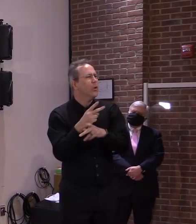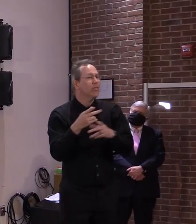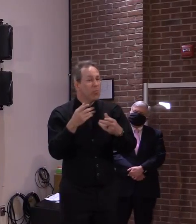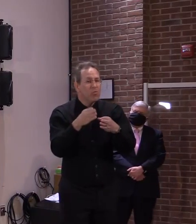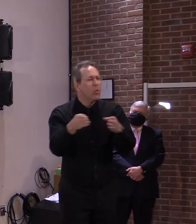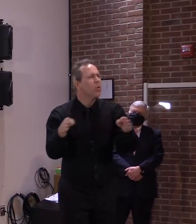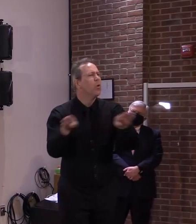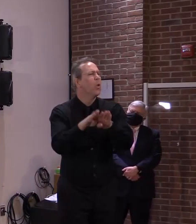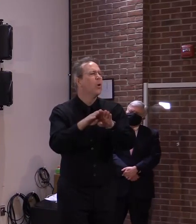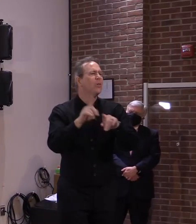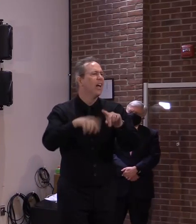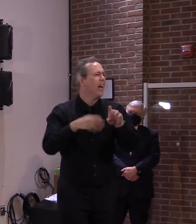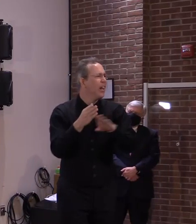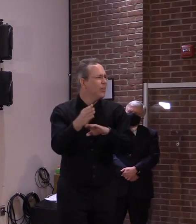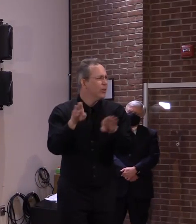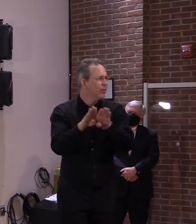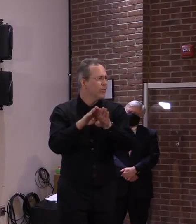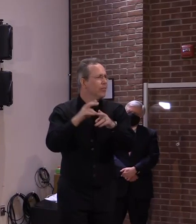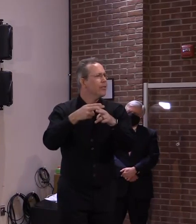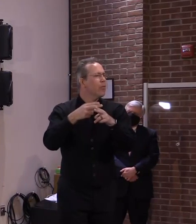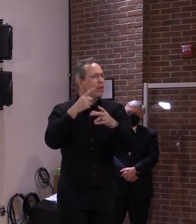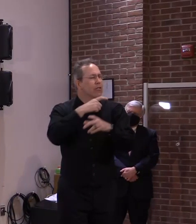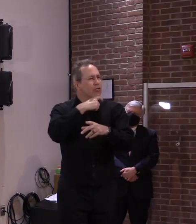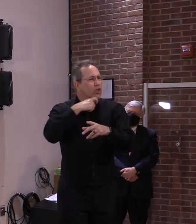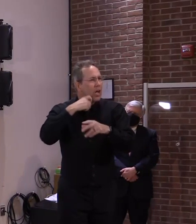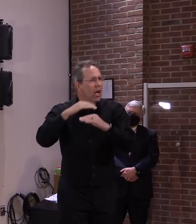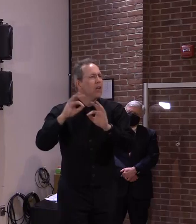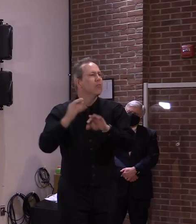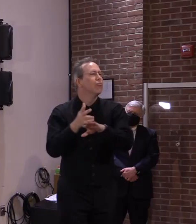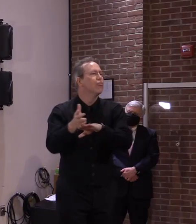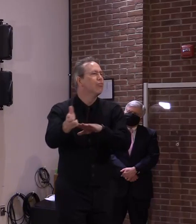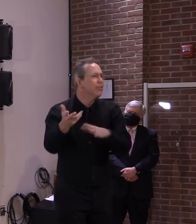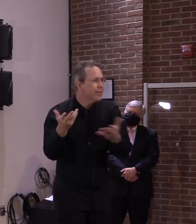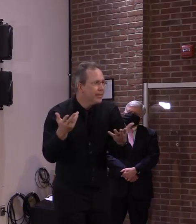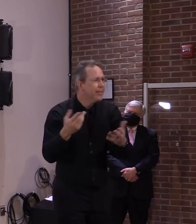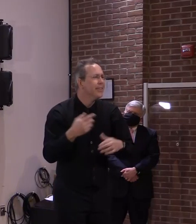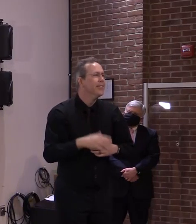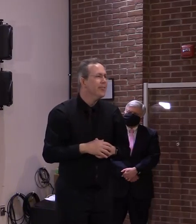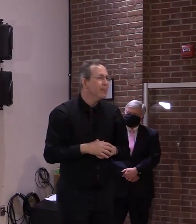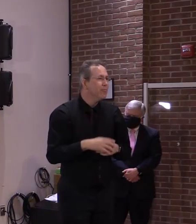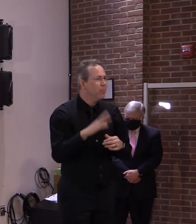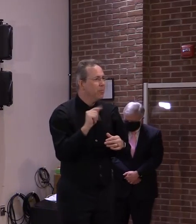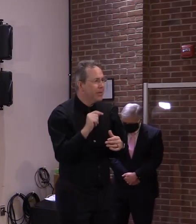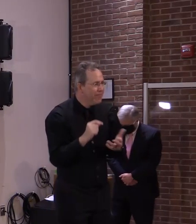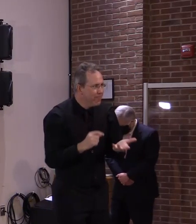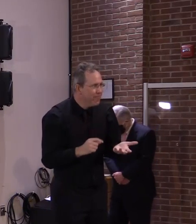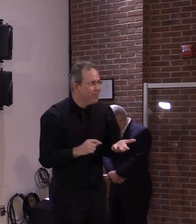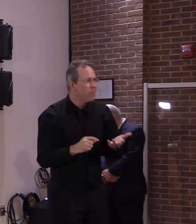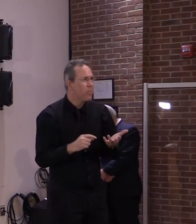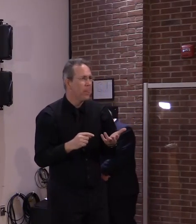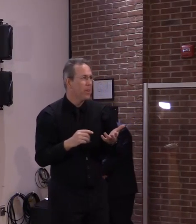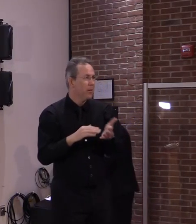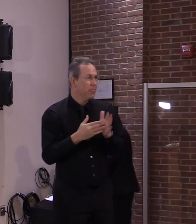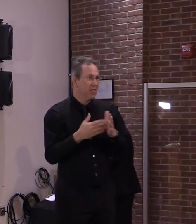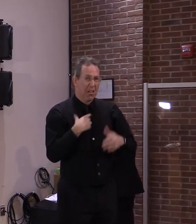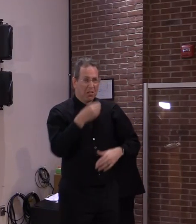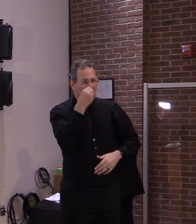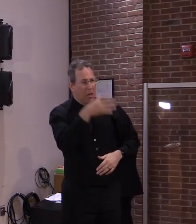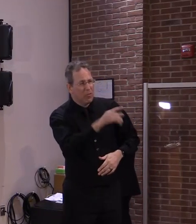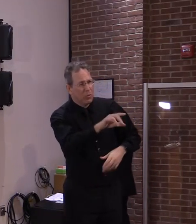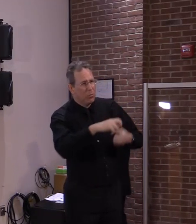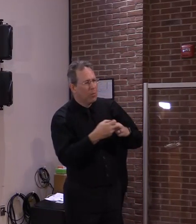year. Having said that, we will do anything we can to help out in any way possible. But